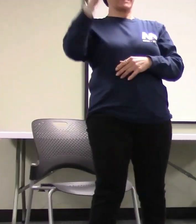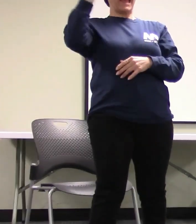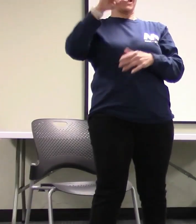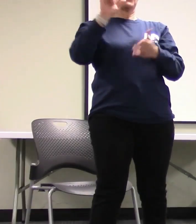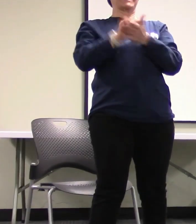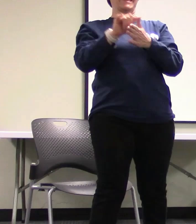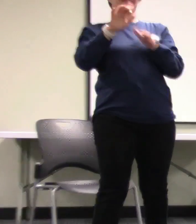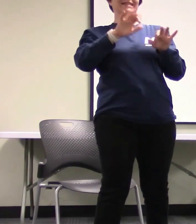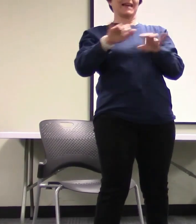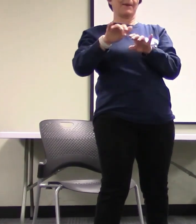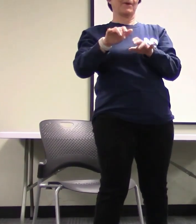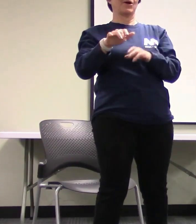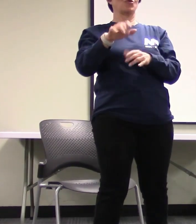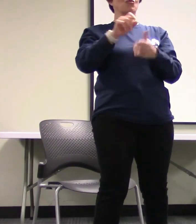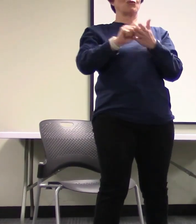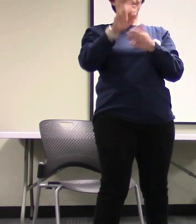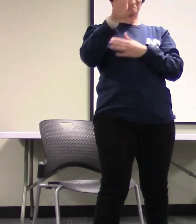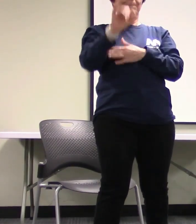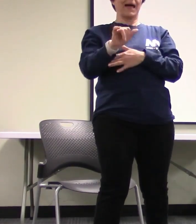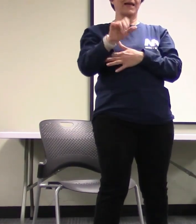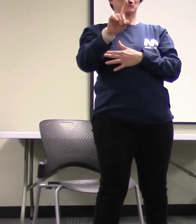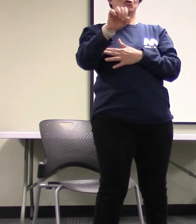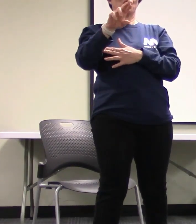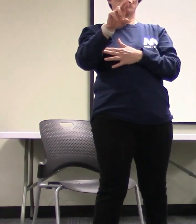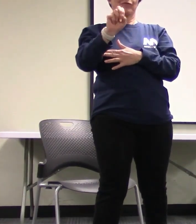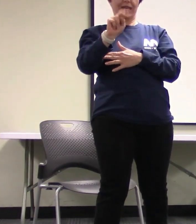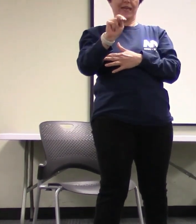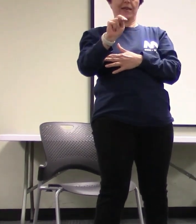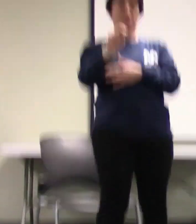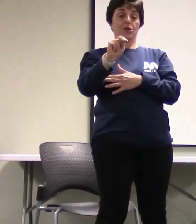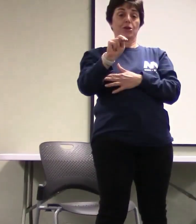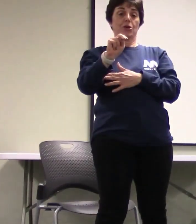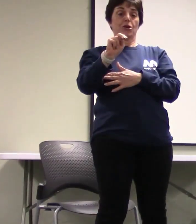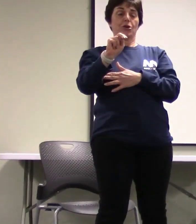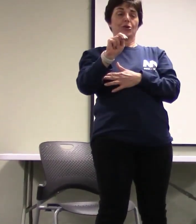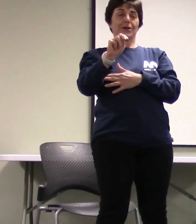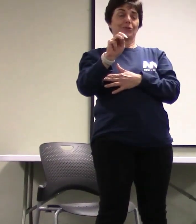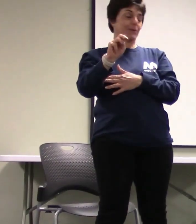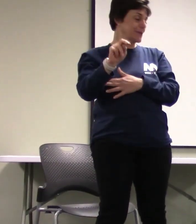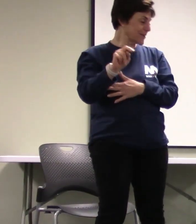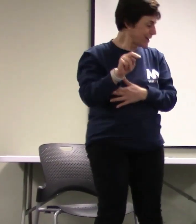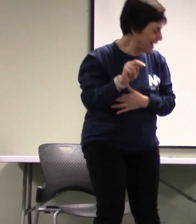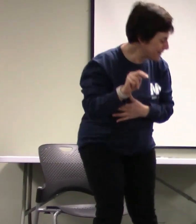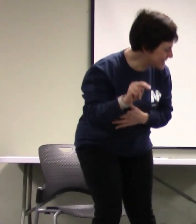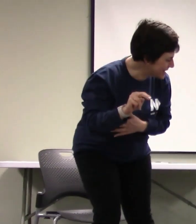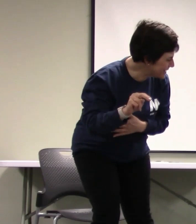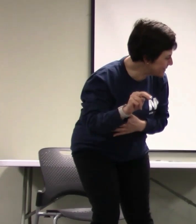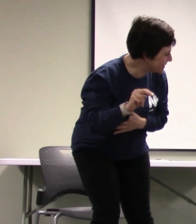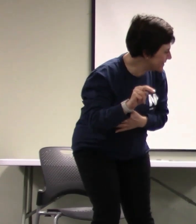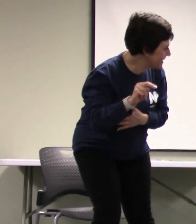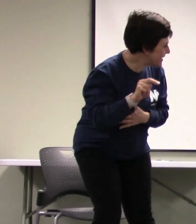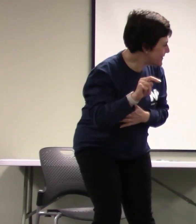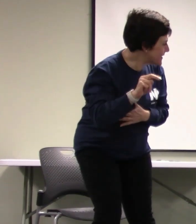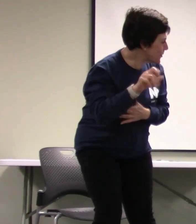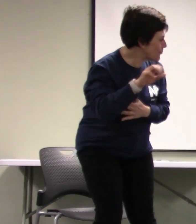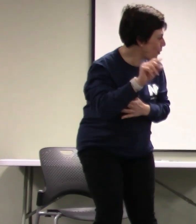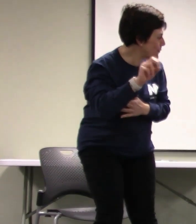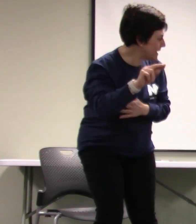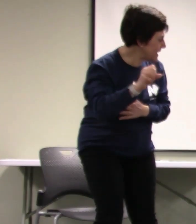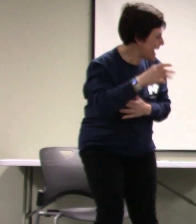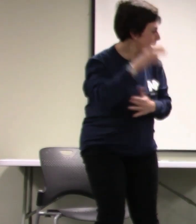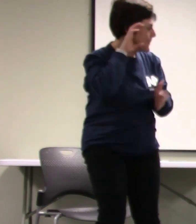it's by Doreen Cronin. And the pictures are by Betsy Lewin.